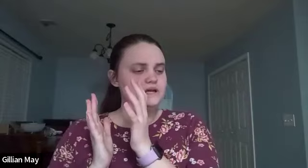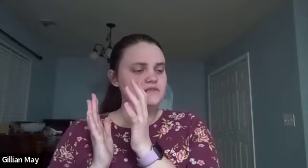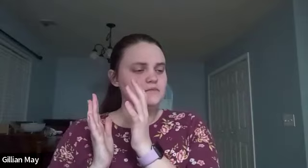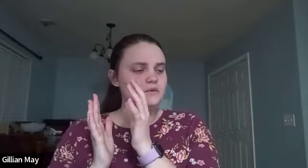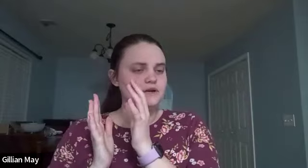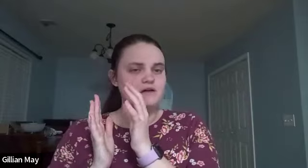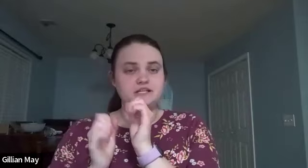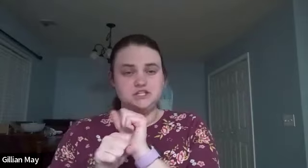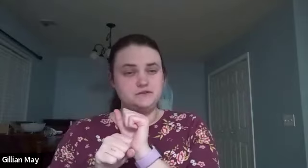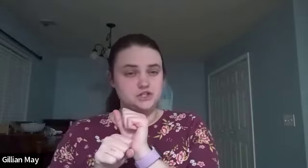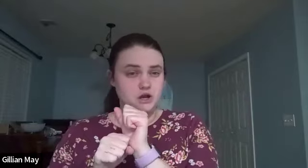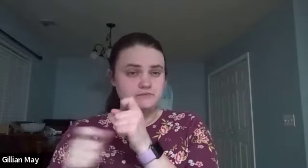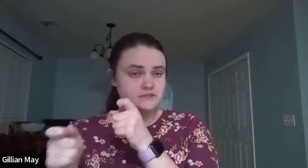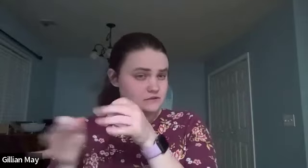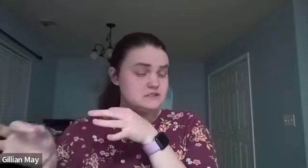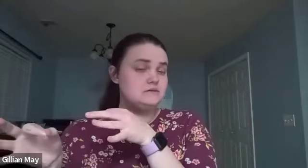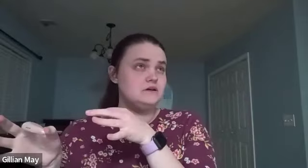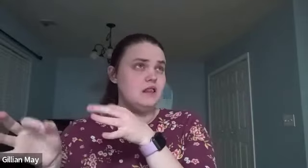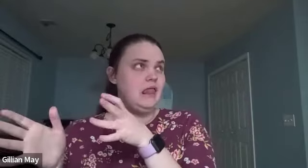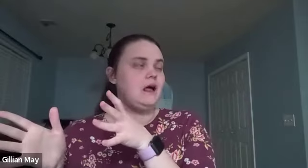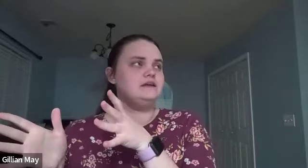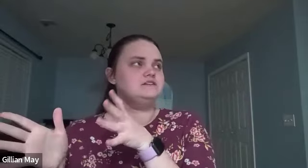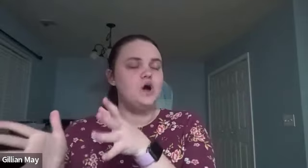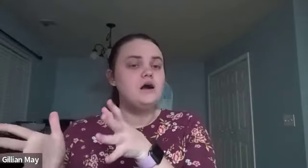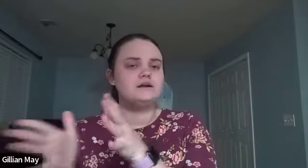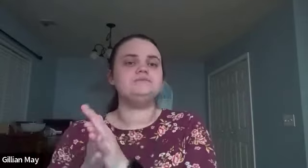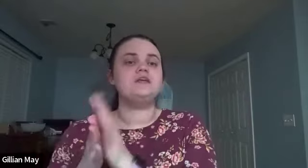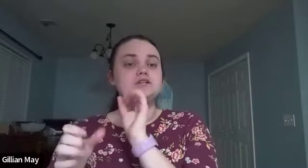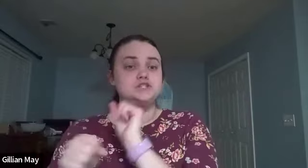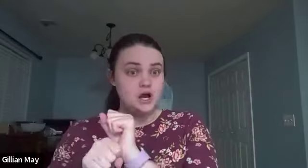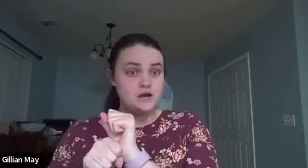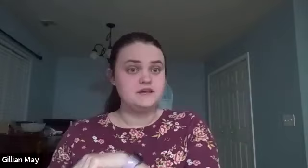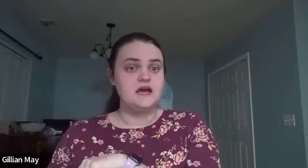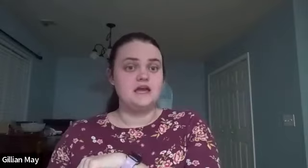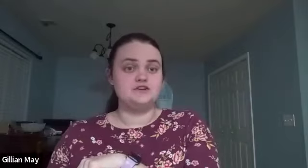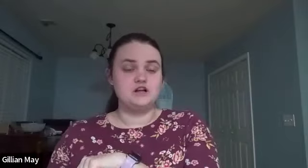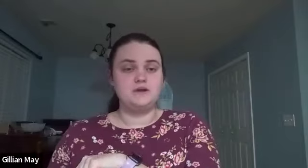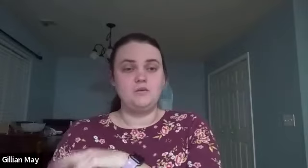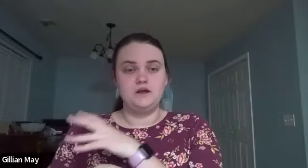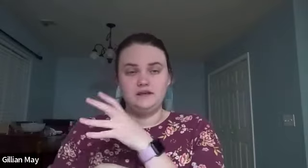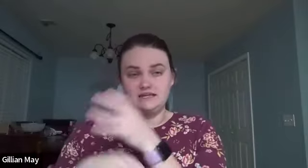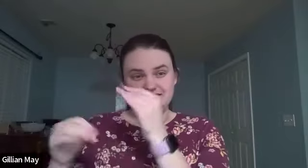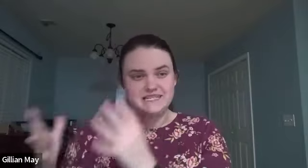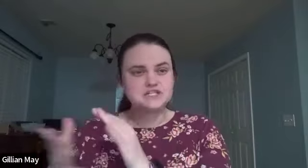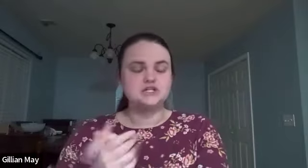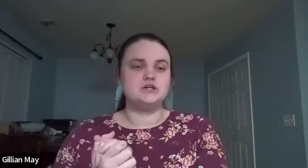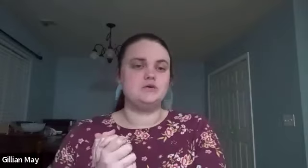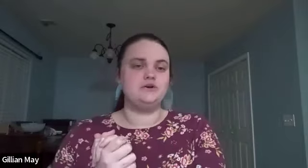With when you have like different jobs, I cannot talk, jobs, and you're talking about what, like as a teacher or